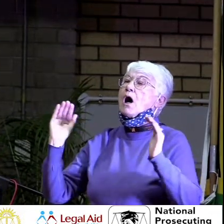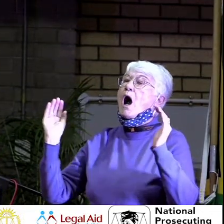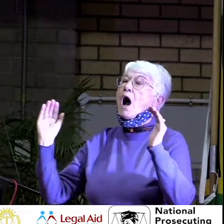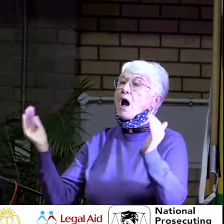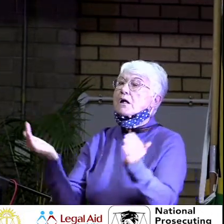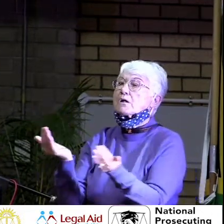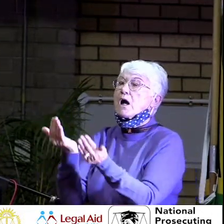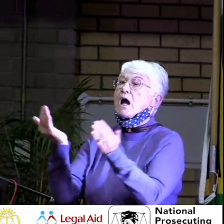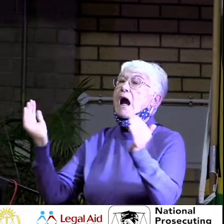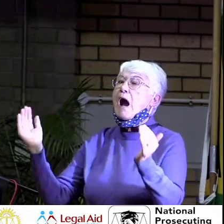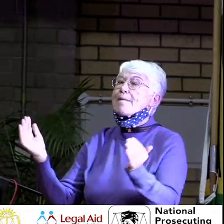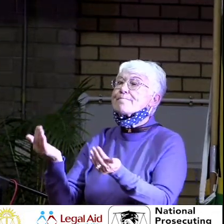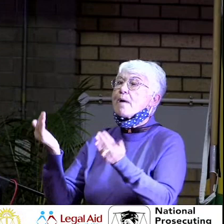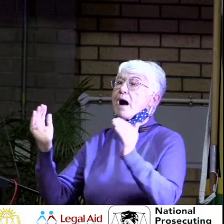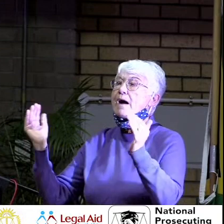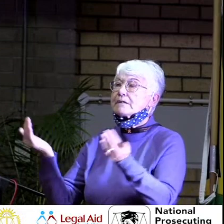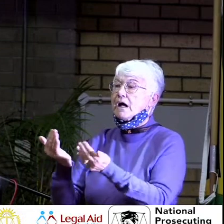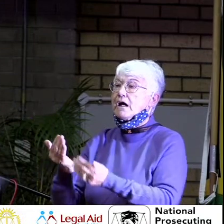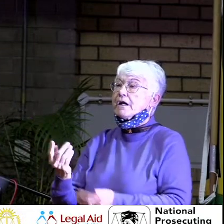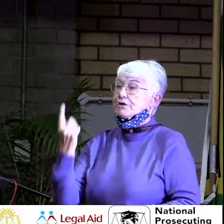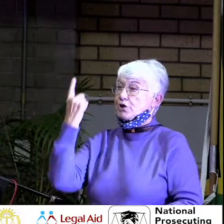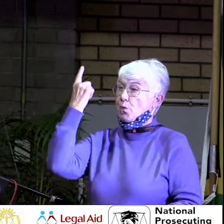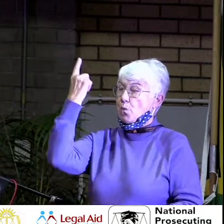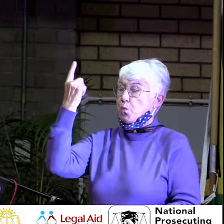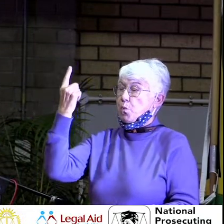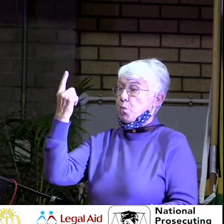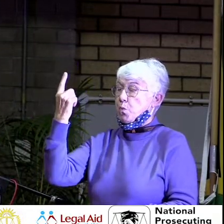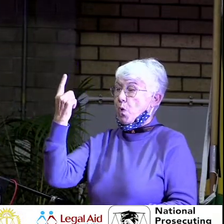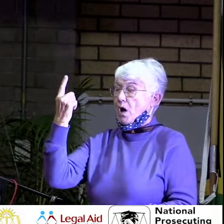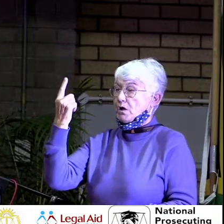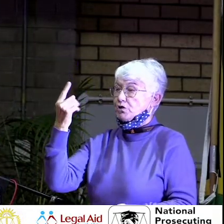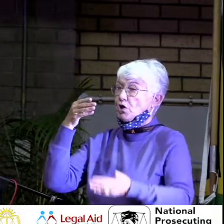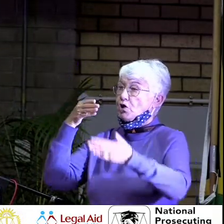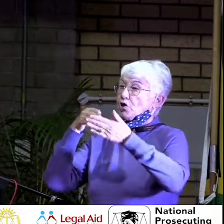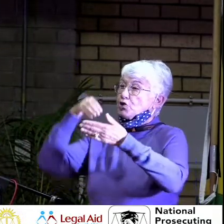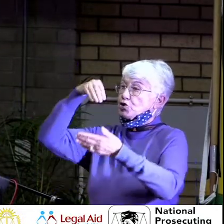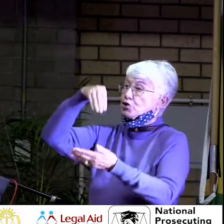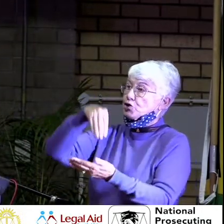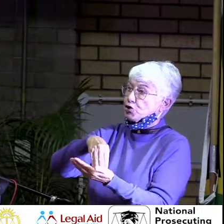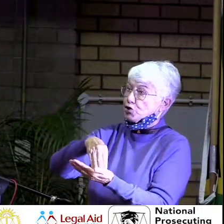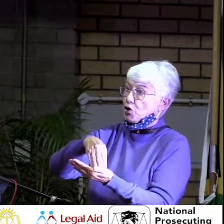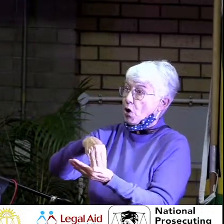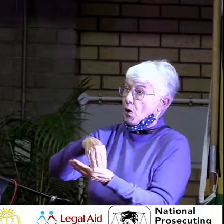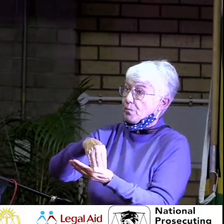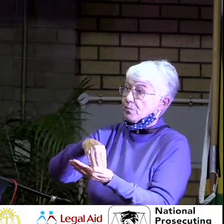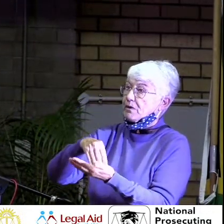a one-stop center where you get everything under one roof.